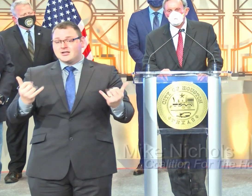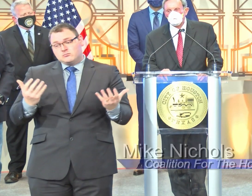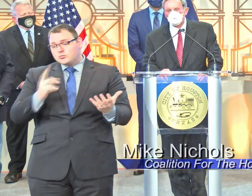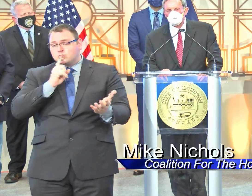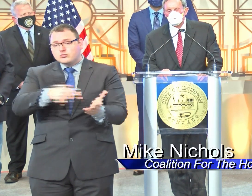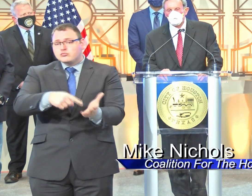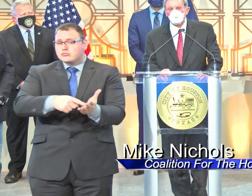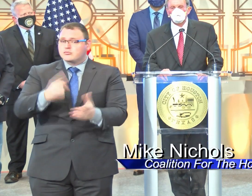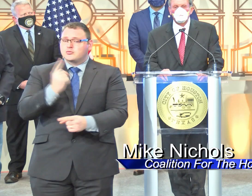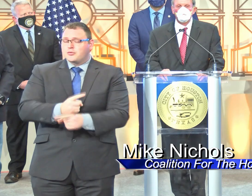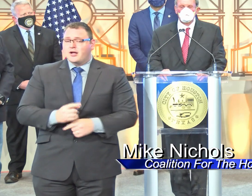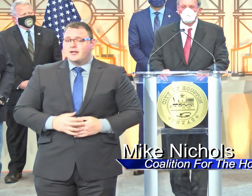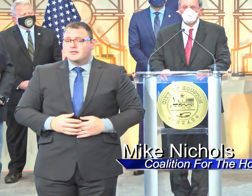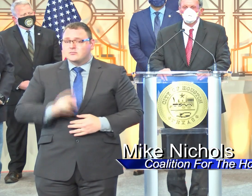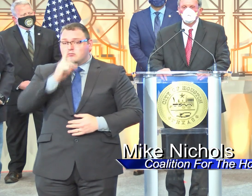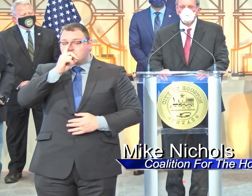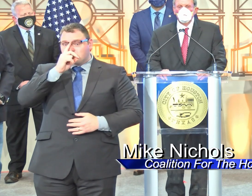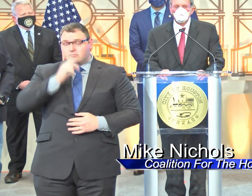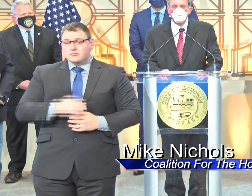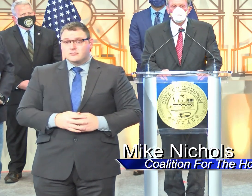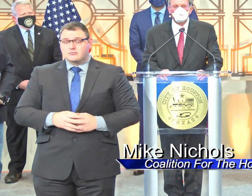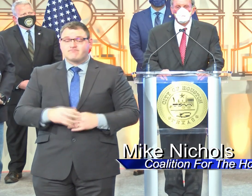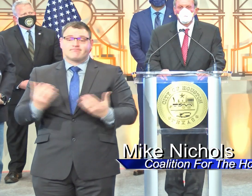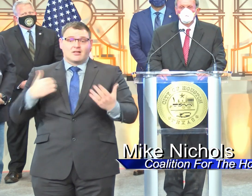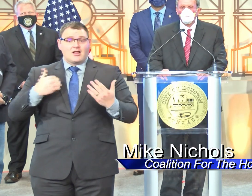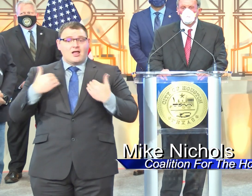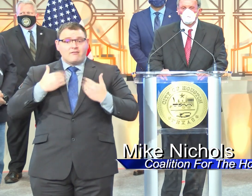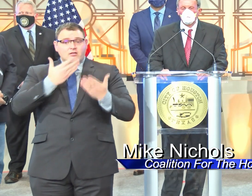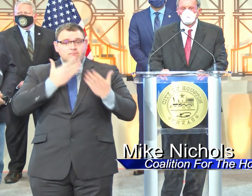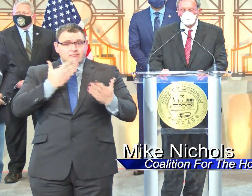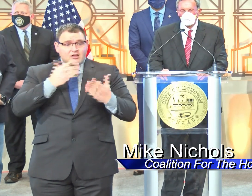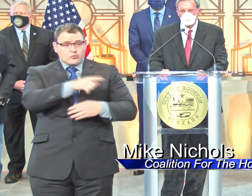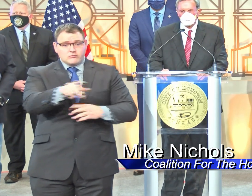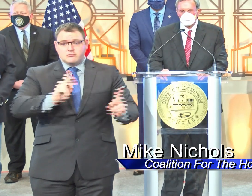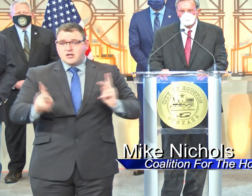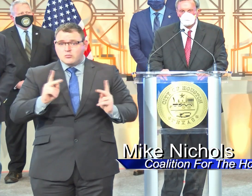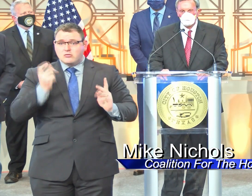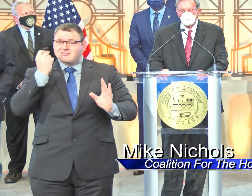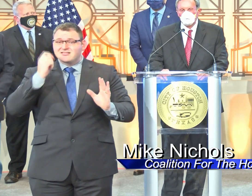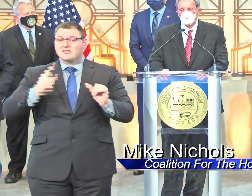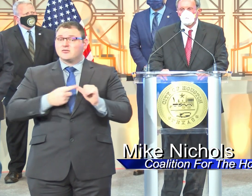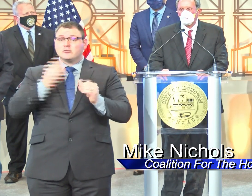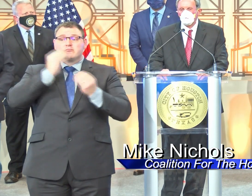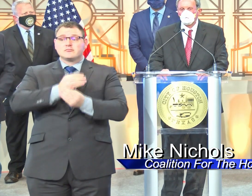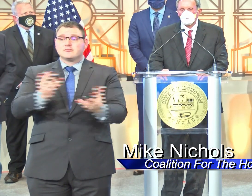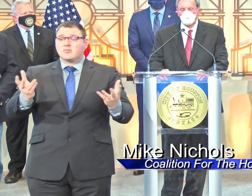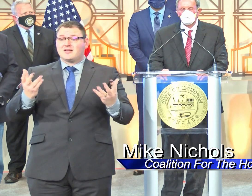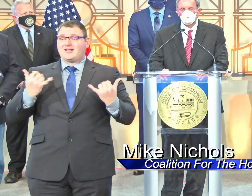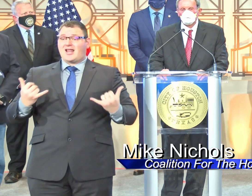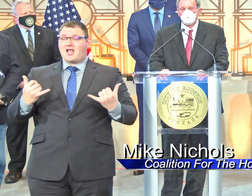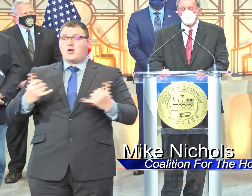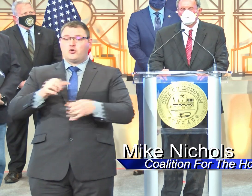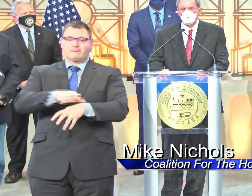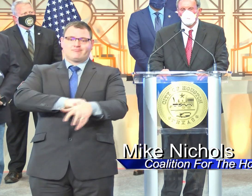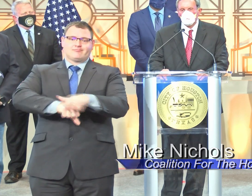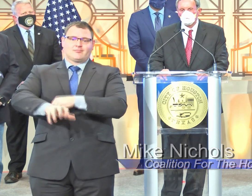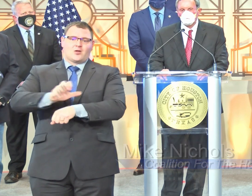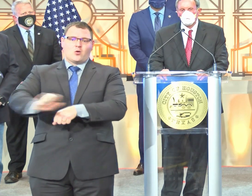for. Mayor, your city, unlike us at the county, you have put local money into